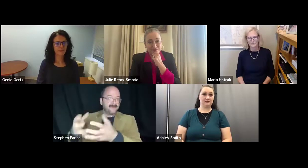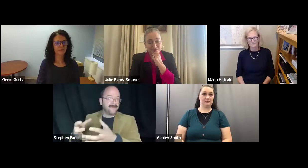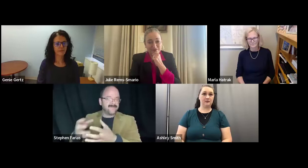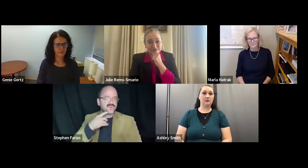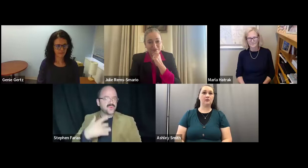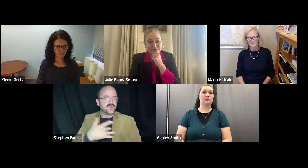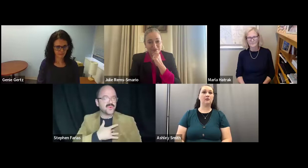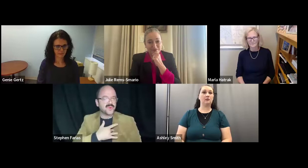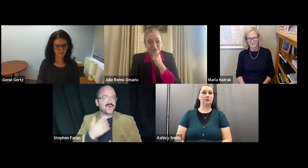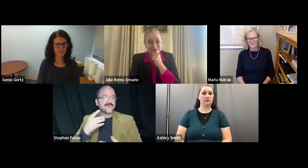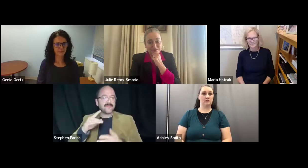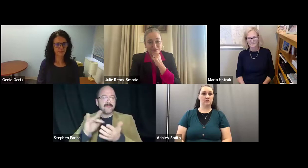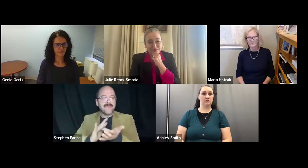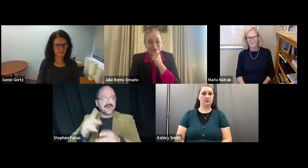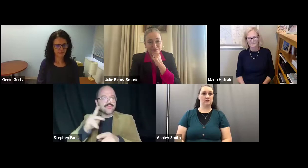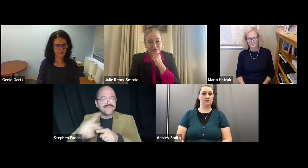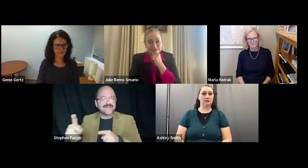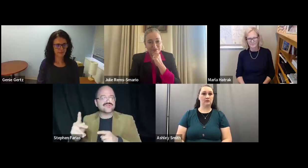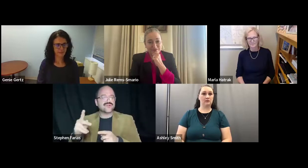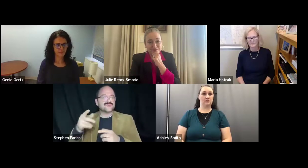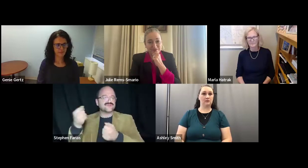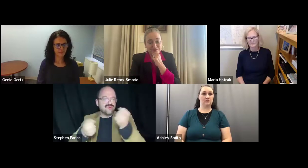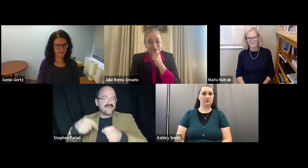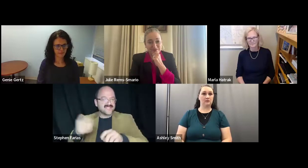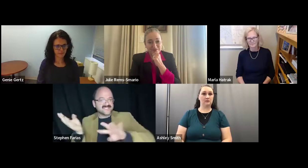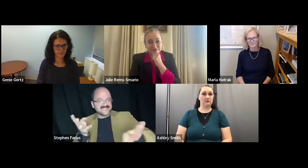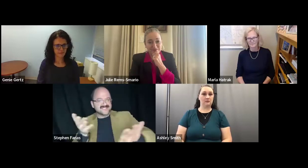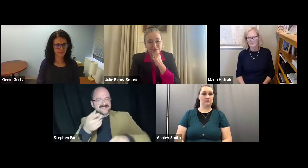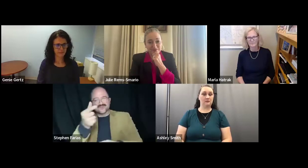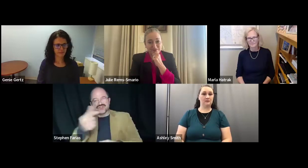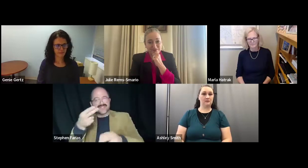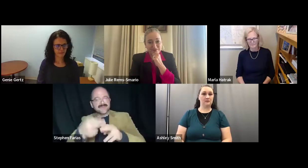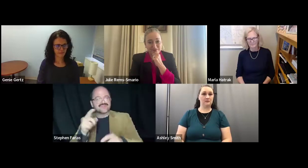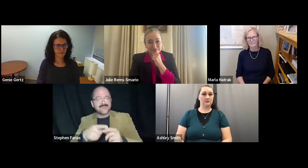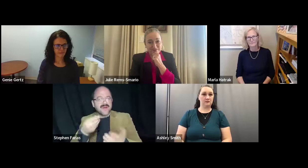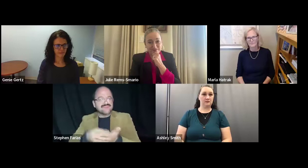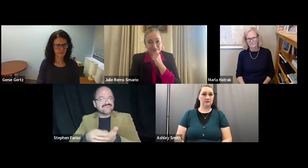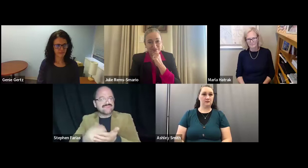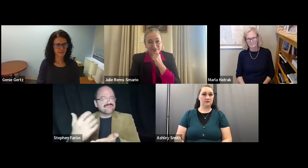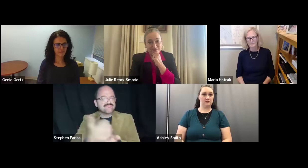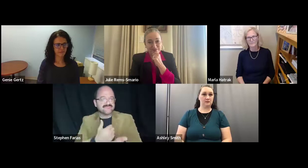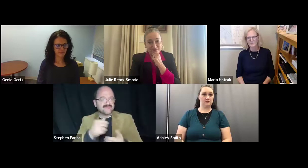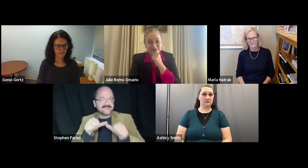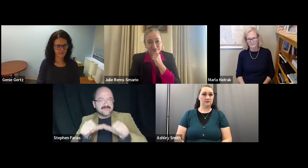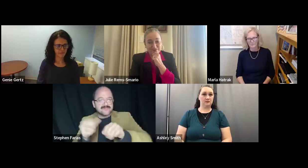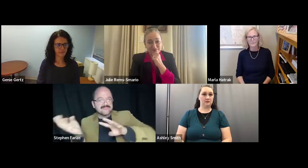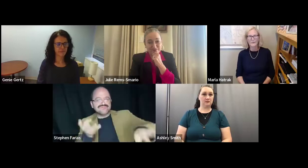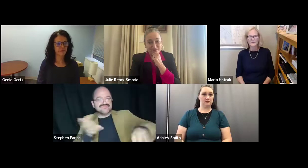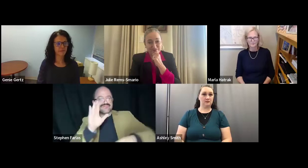right? So AG Bell, Alexander Graham Bell, is in one camp, and in that camp they have many medical professionals, as Dr. Gertz also